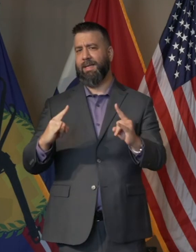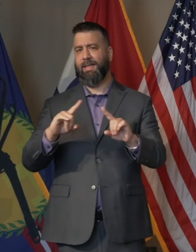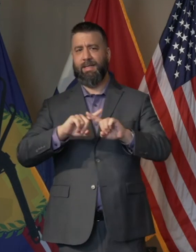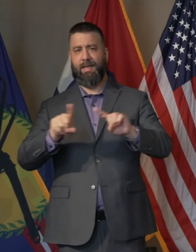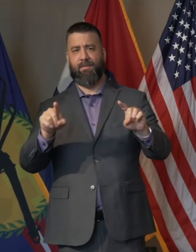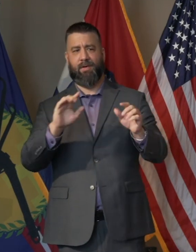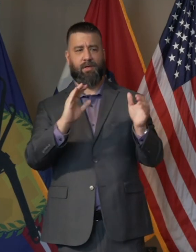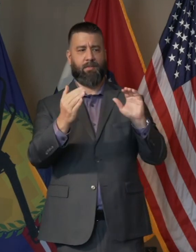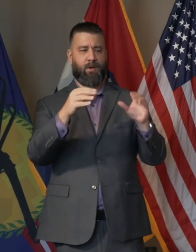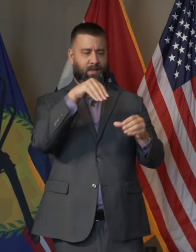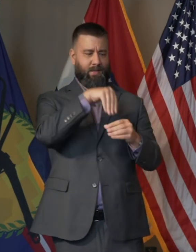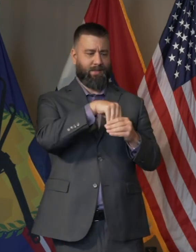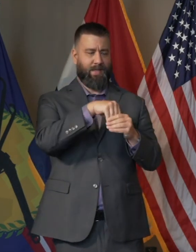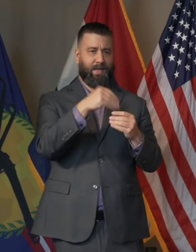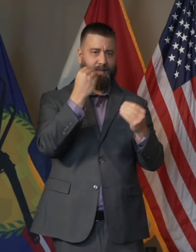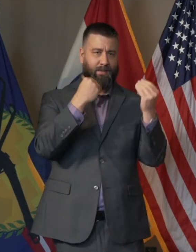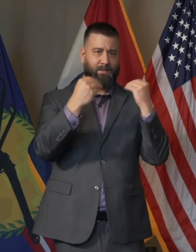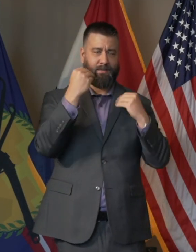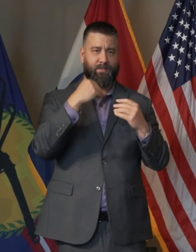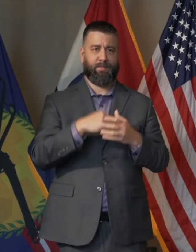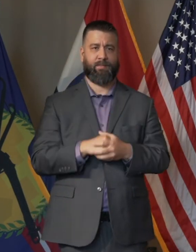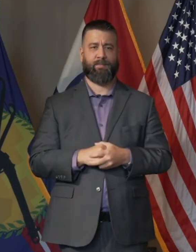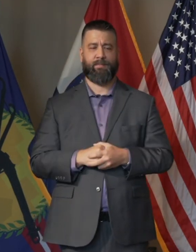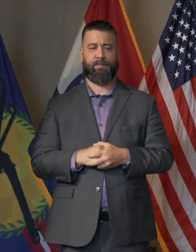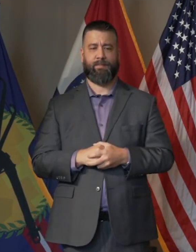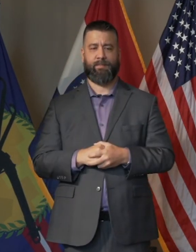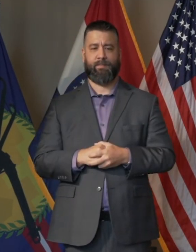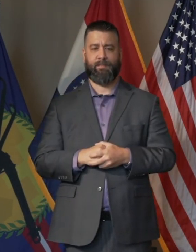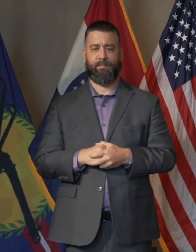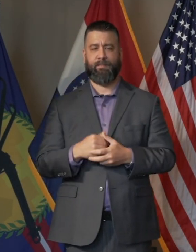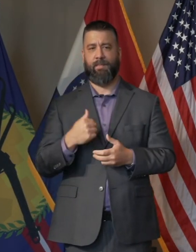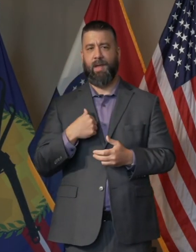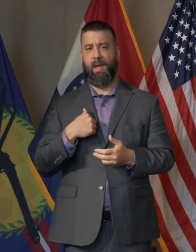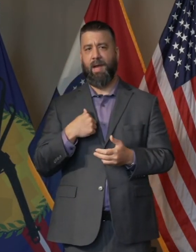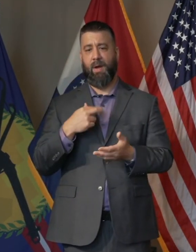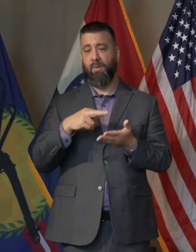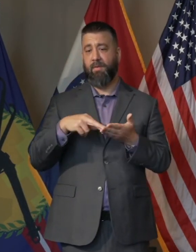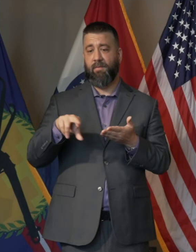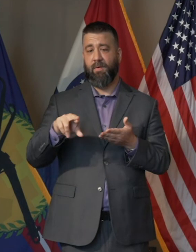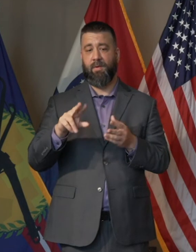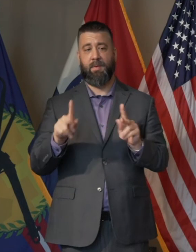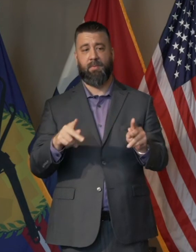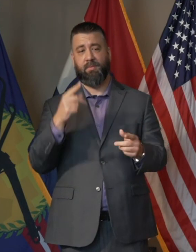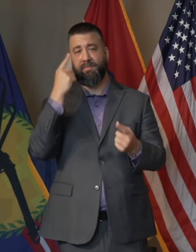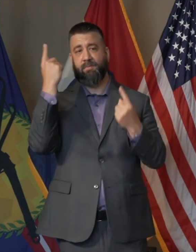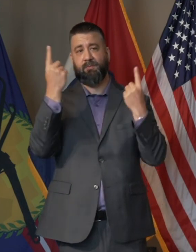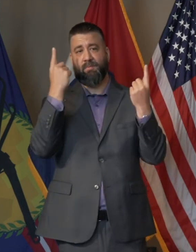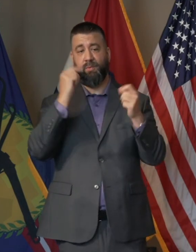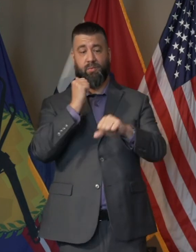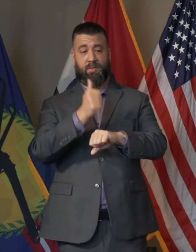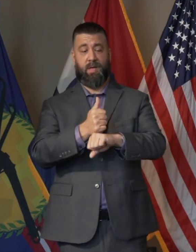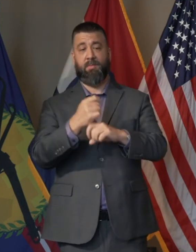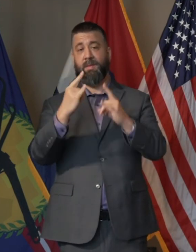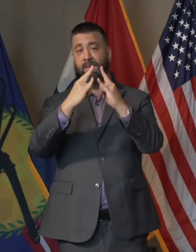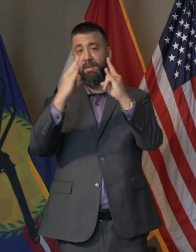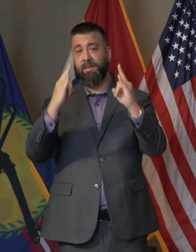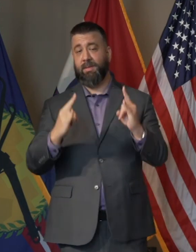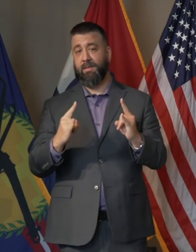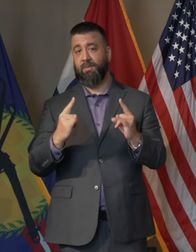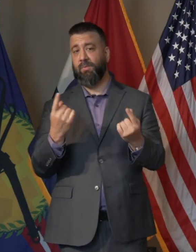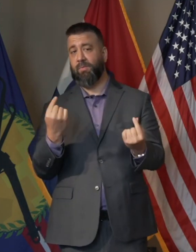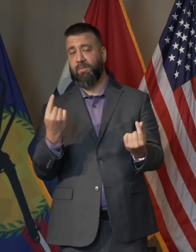an indoor dining facility. And I would refer anyone who is considering setting up an